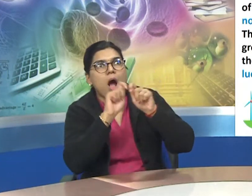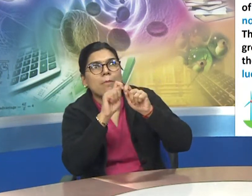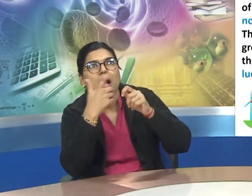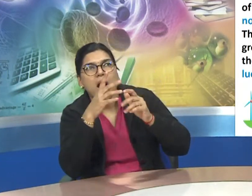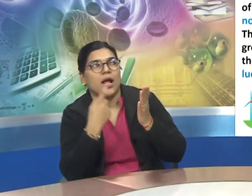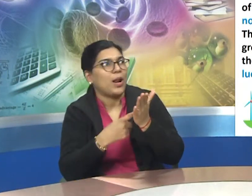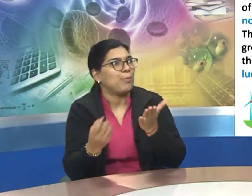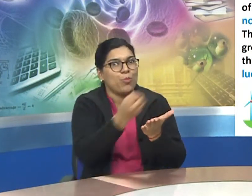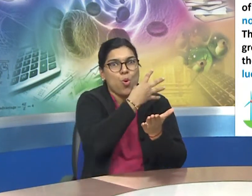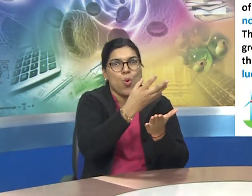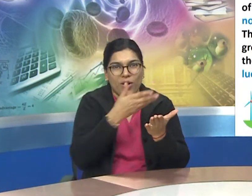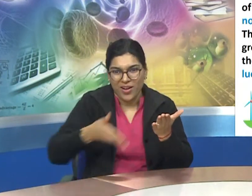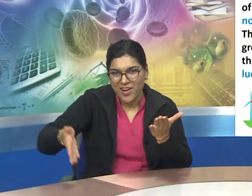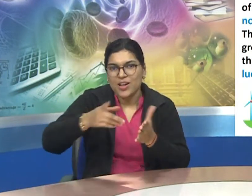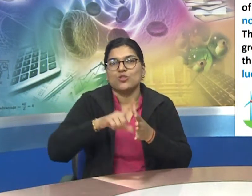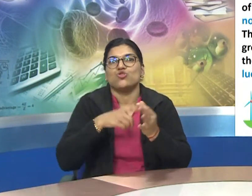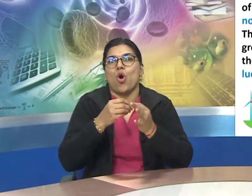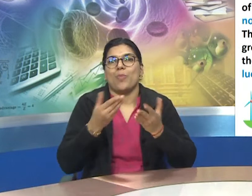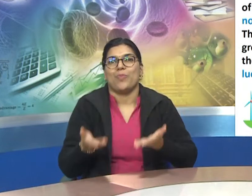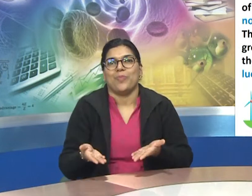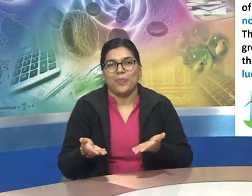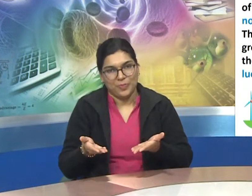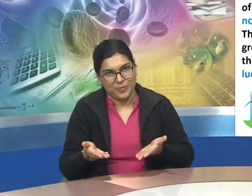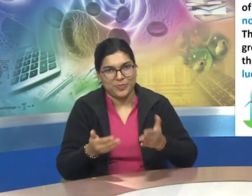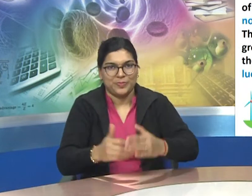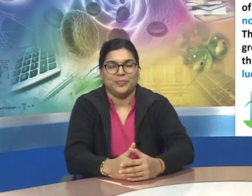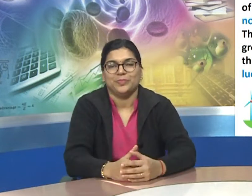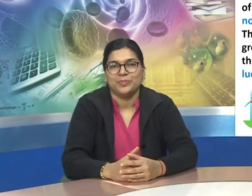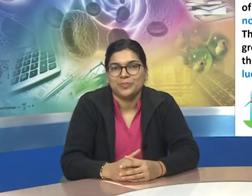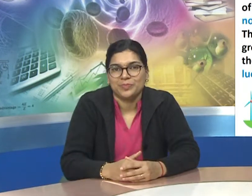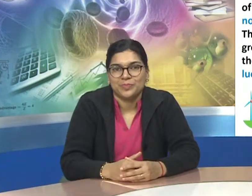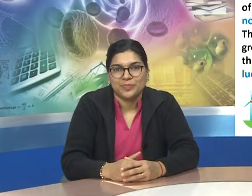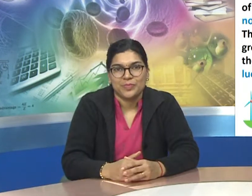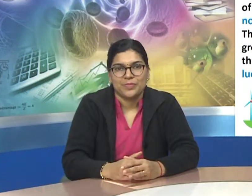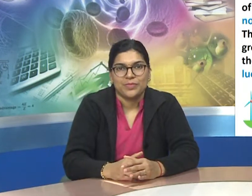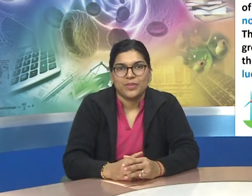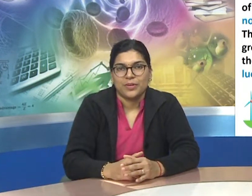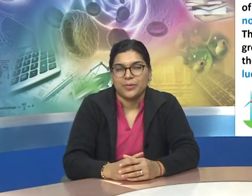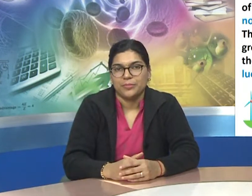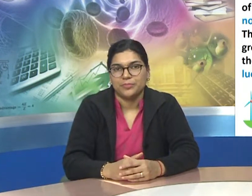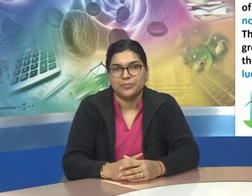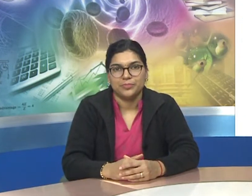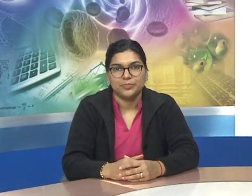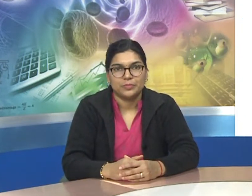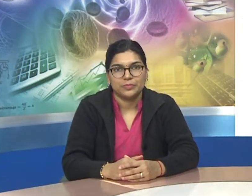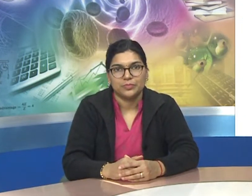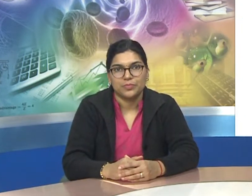So that can be a good source of future jobs generation.